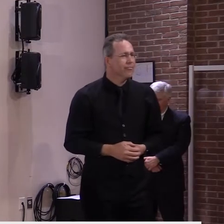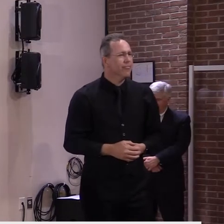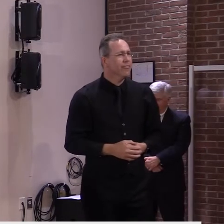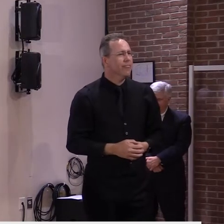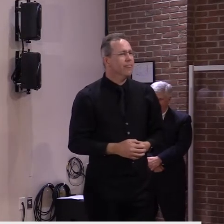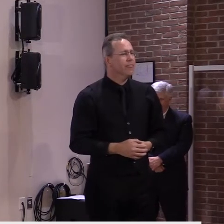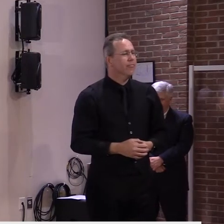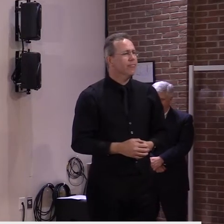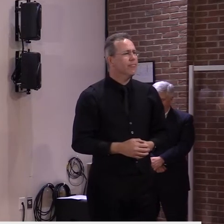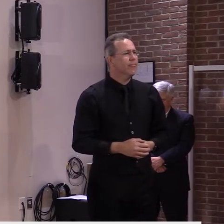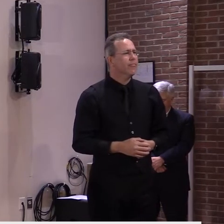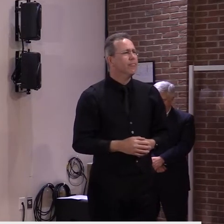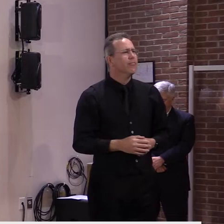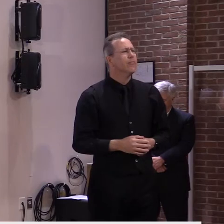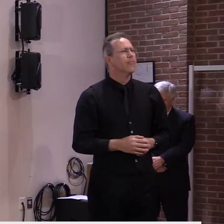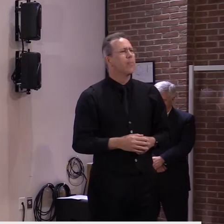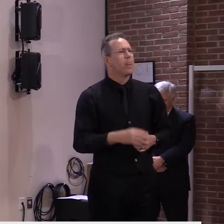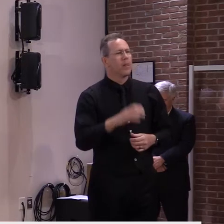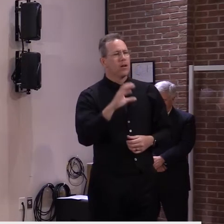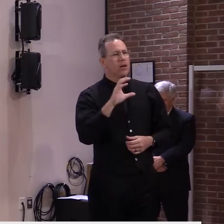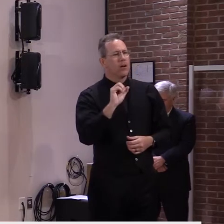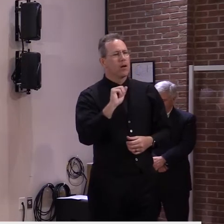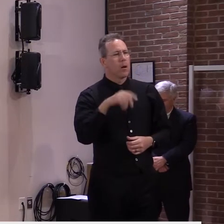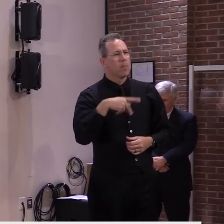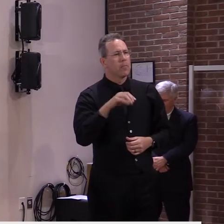Tom Davis, Compass Vermont.